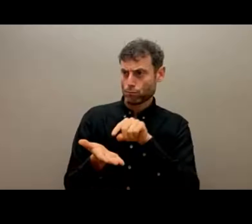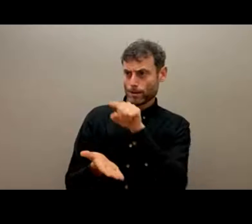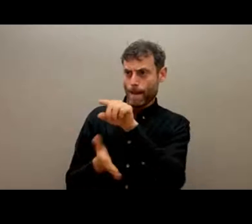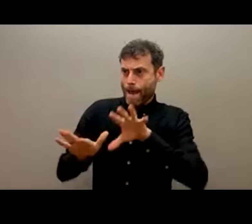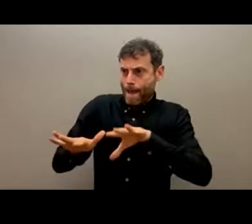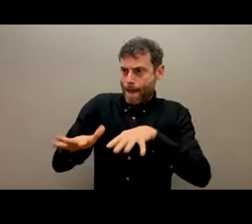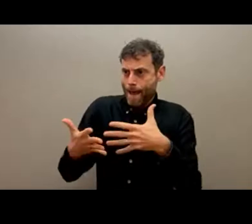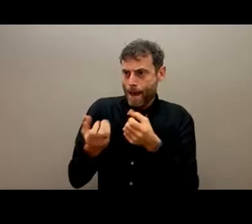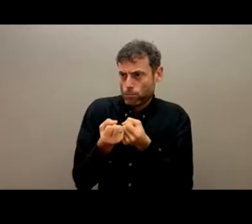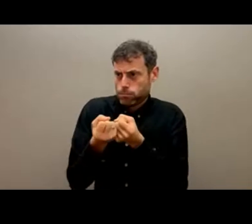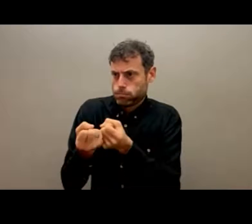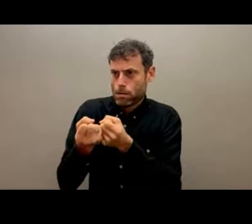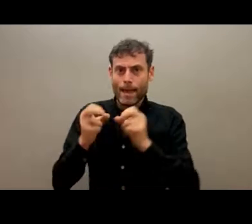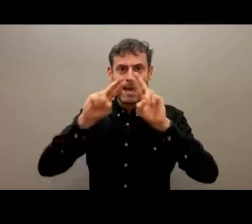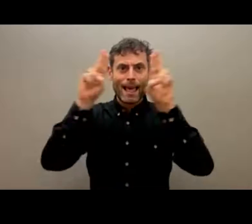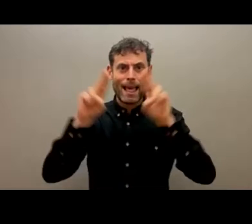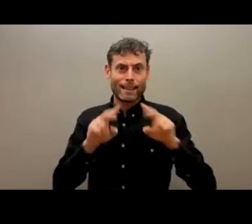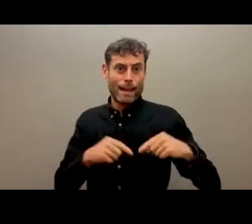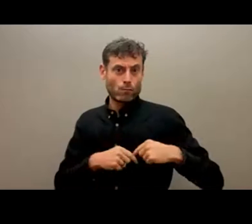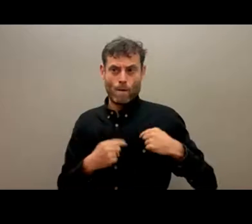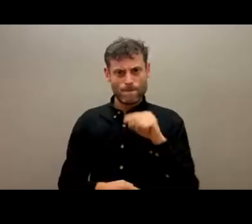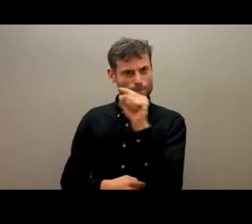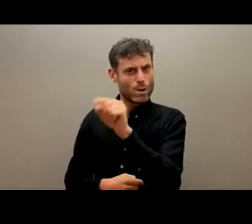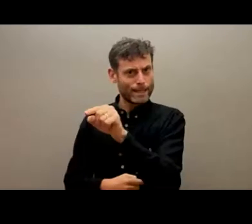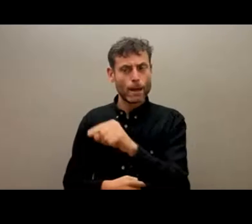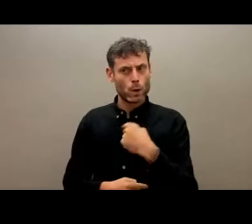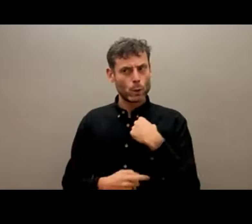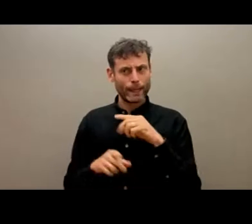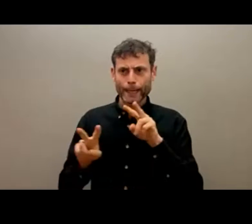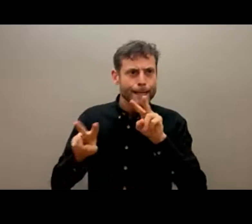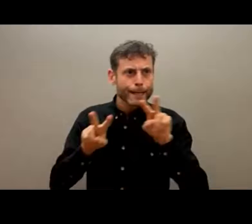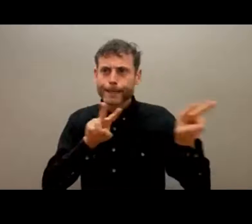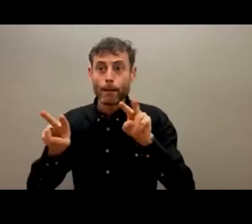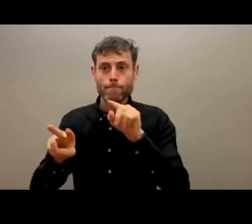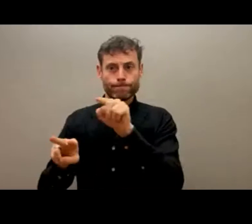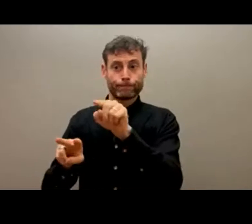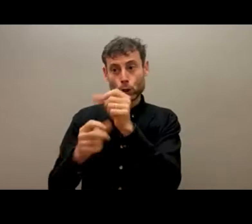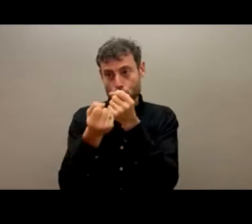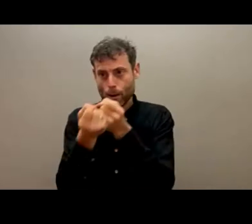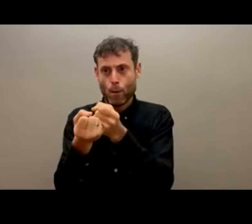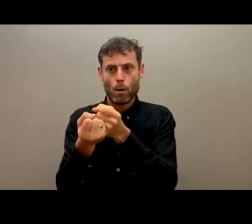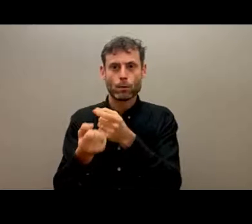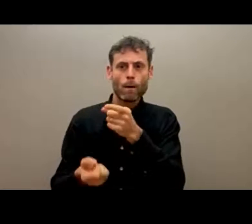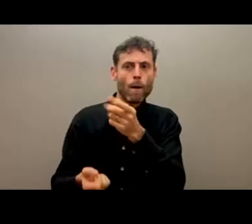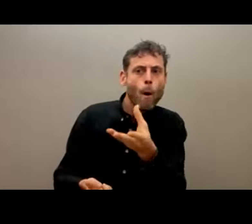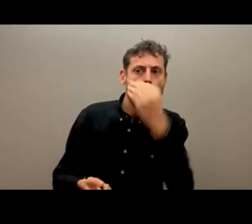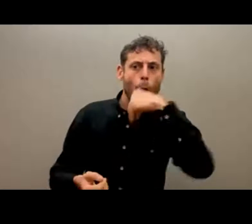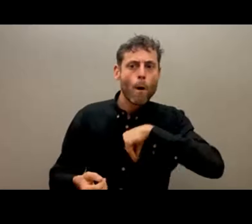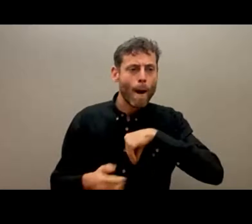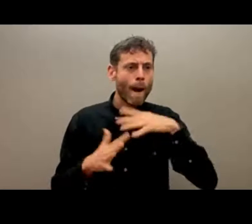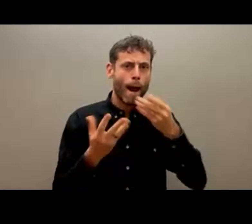the context of where we're at now is that COVID effectively in March last year shut everything